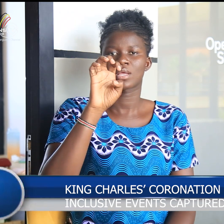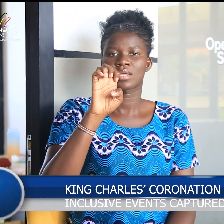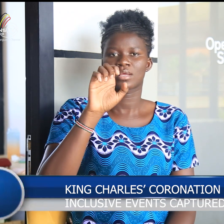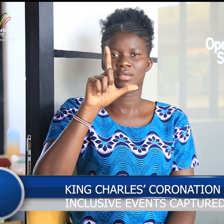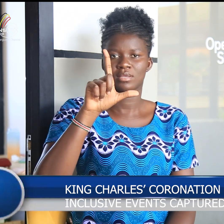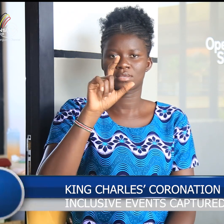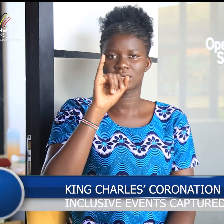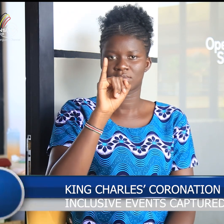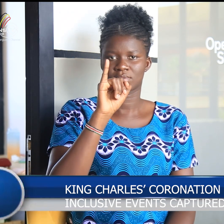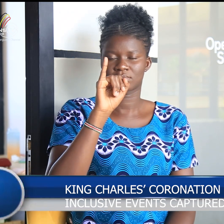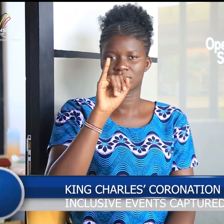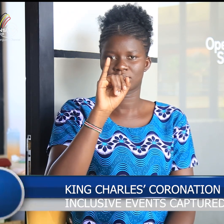And by that time,